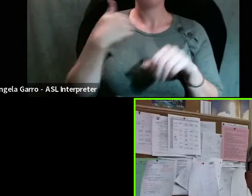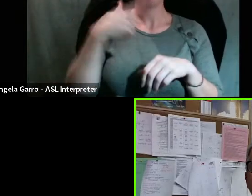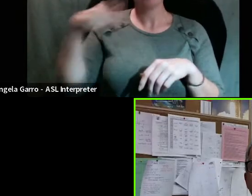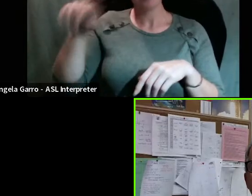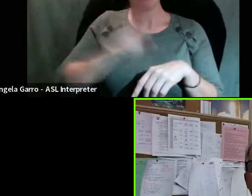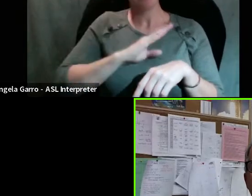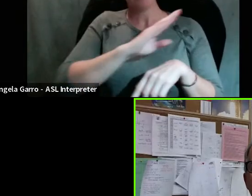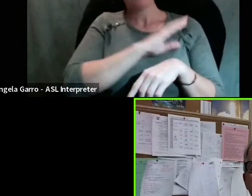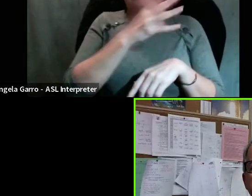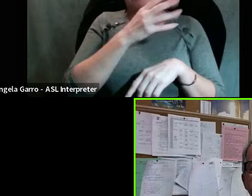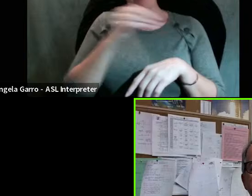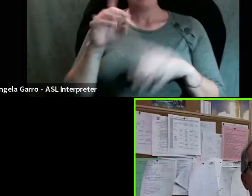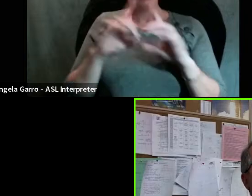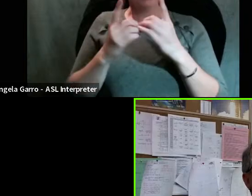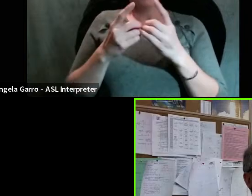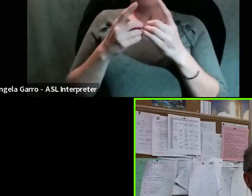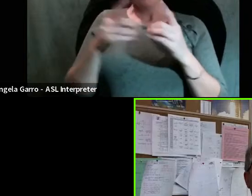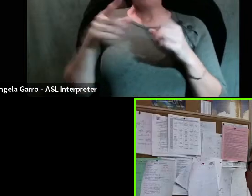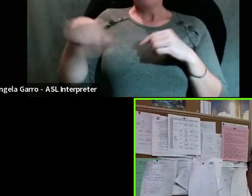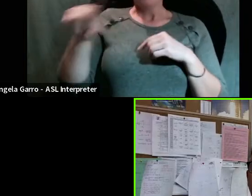district cabinet.